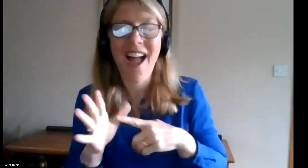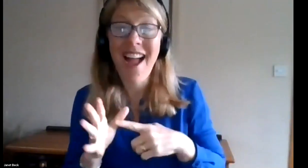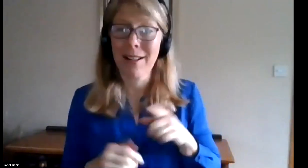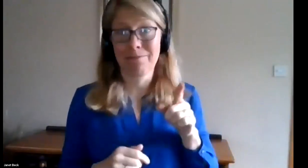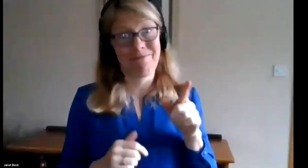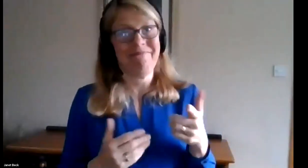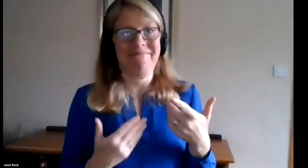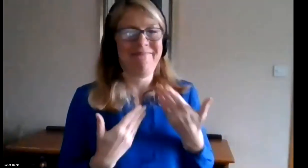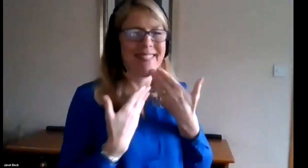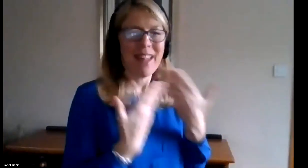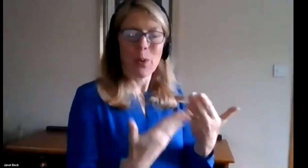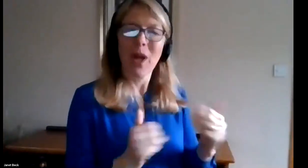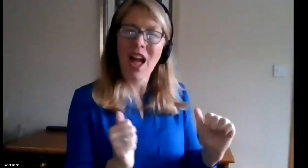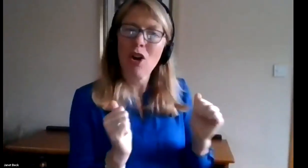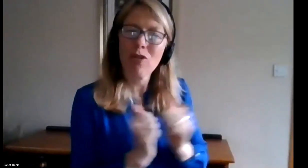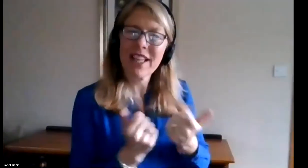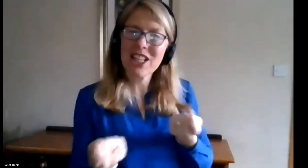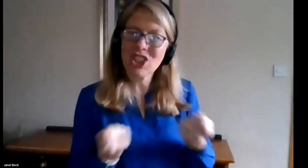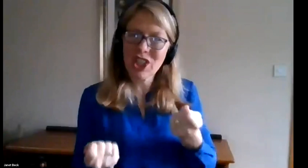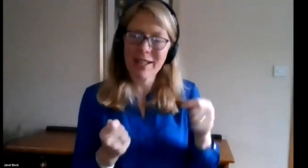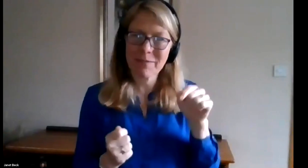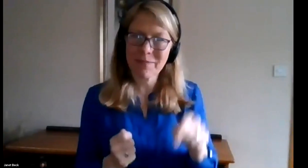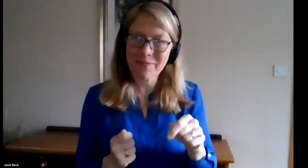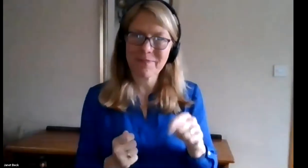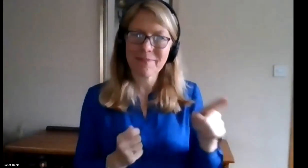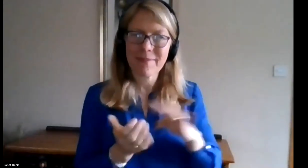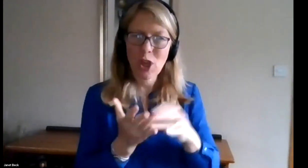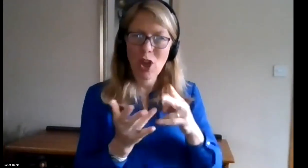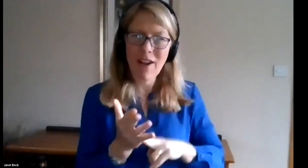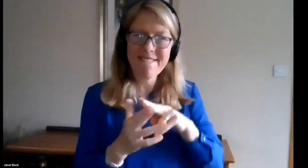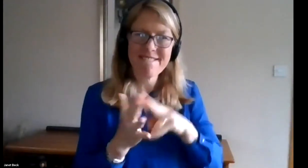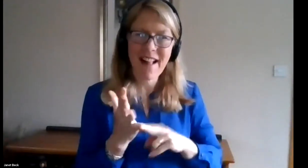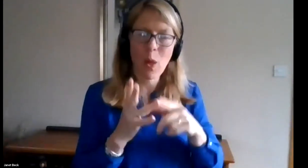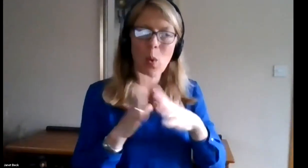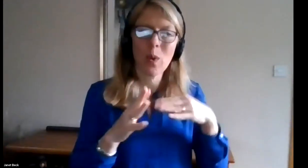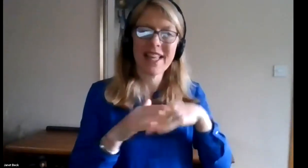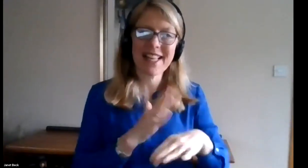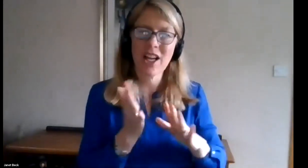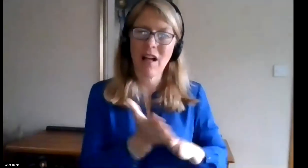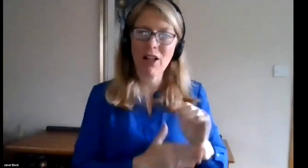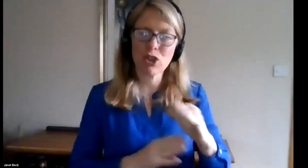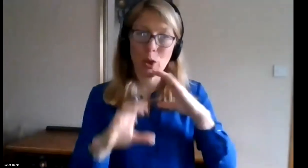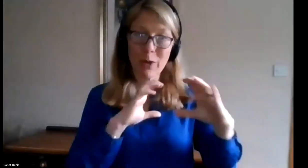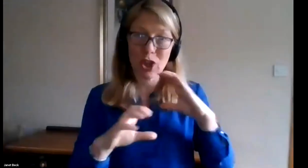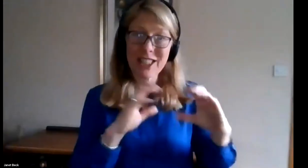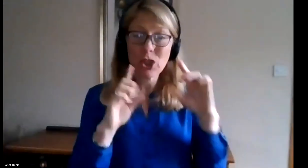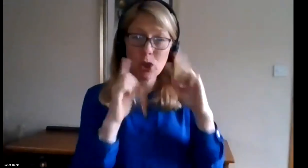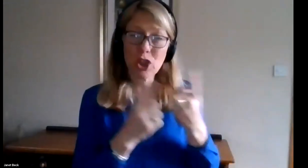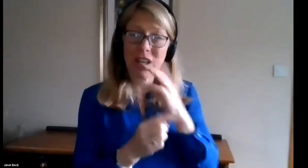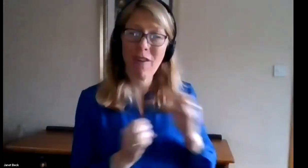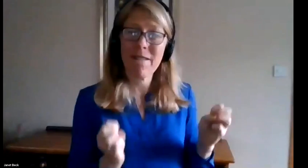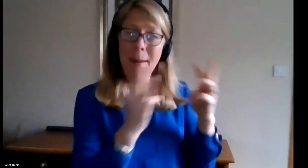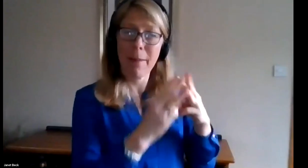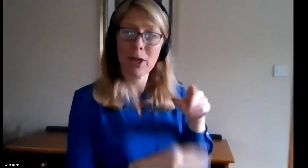Dr. Grincheva is an Honorary Fellow in Culture and Communications at the University of Melbourne. She has held several prestigious international